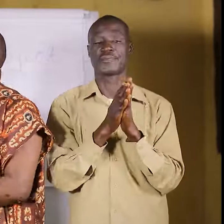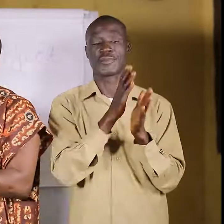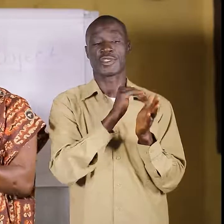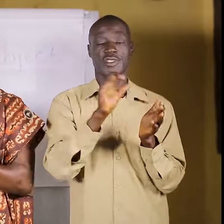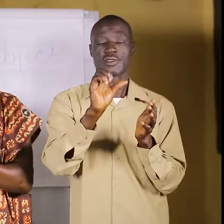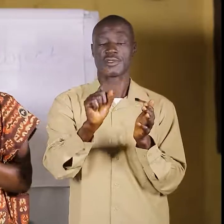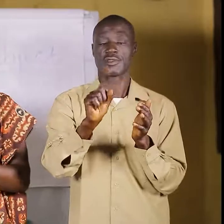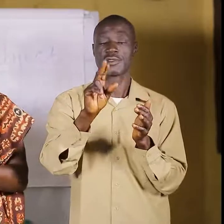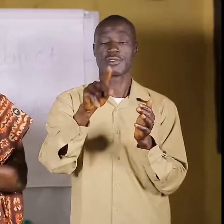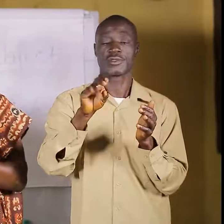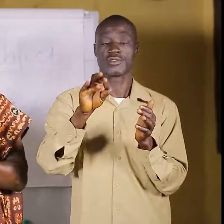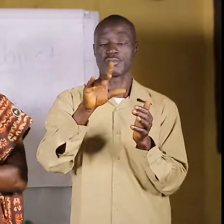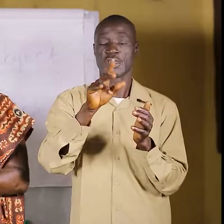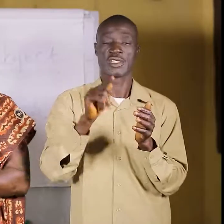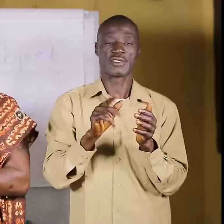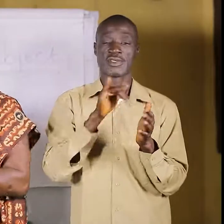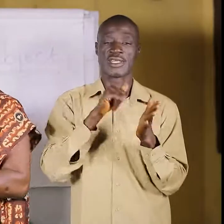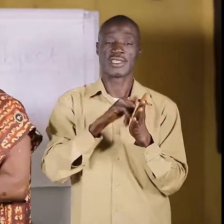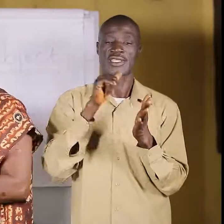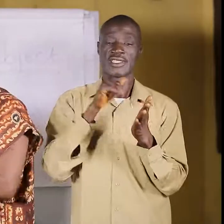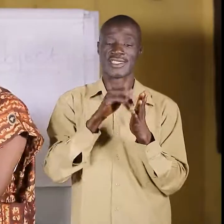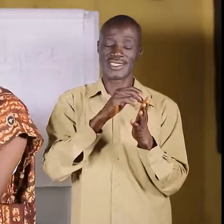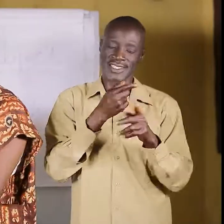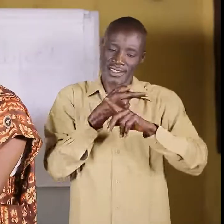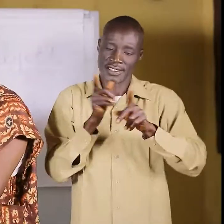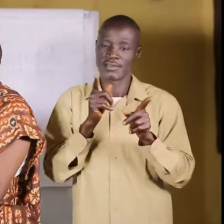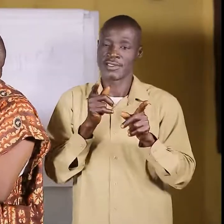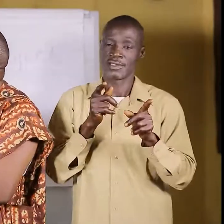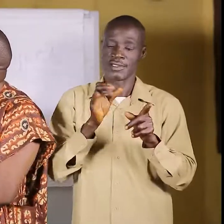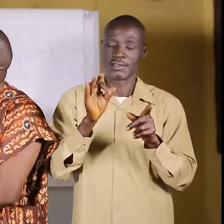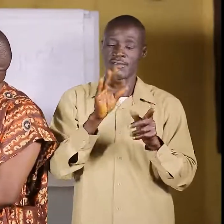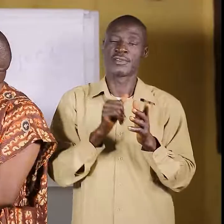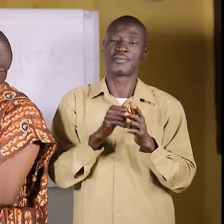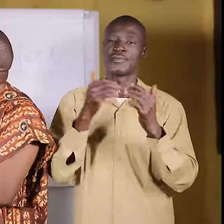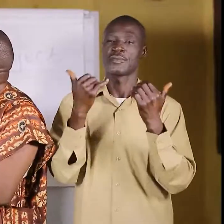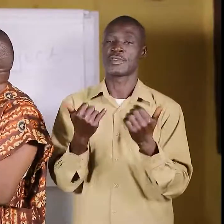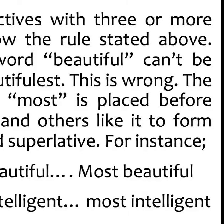Now, this takes an entirely different form. Now,